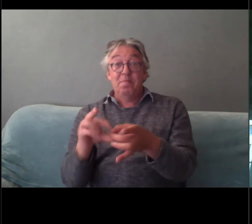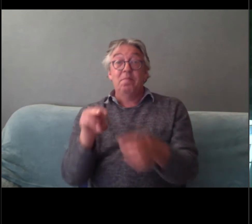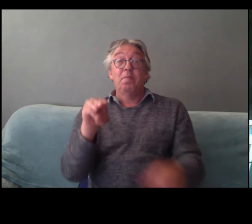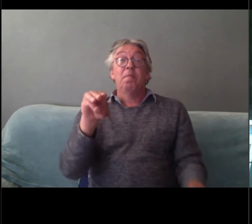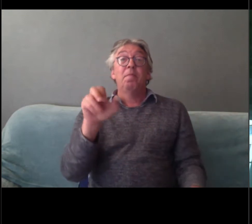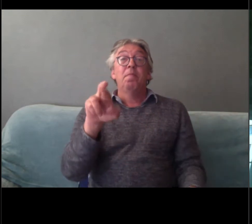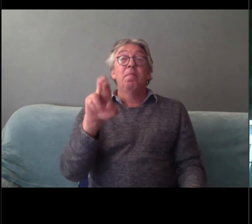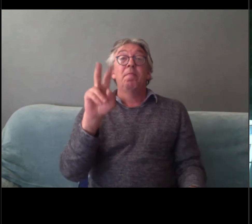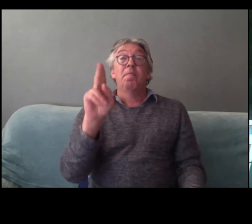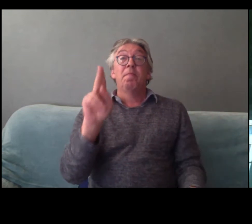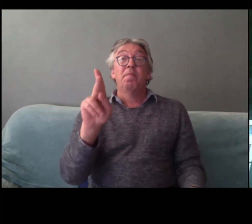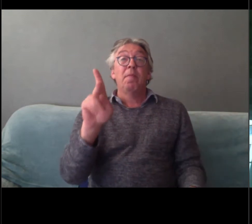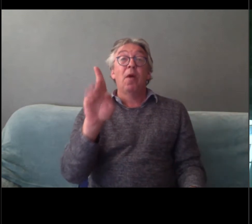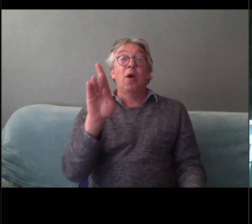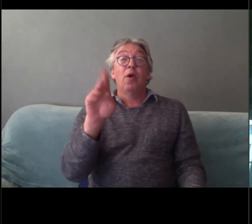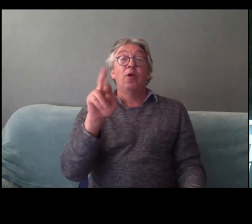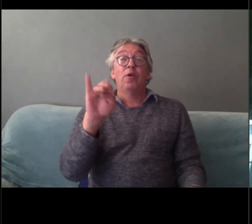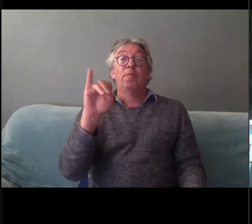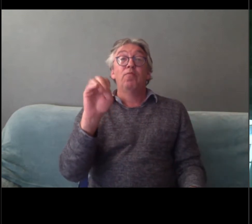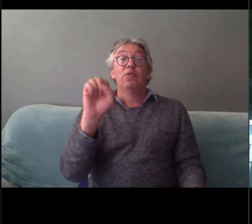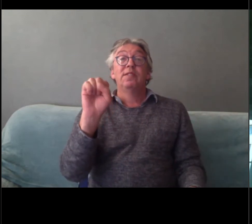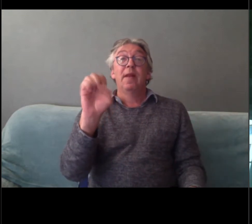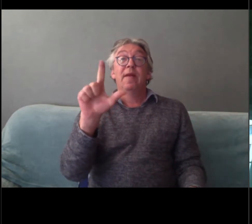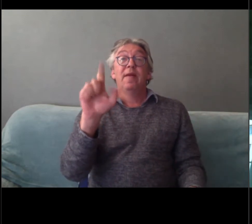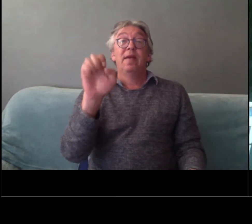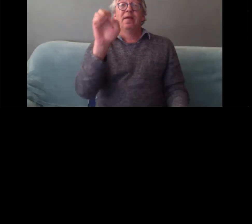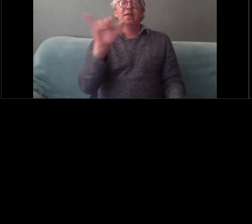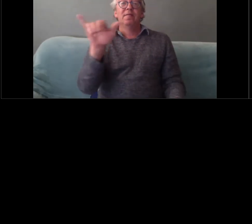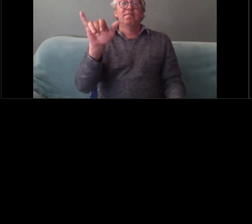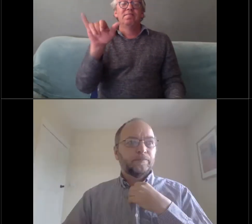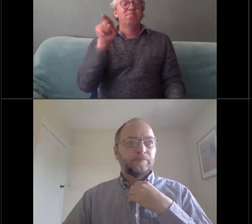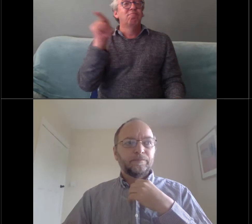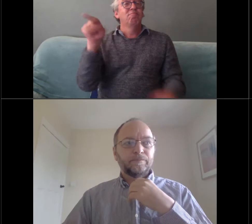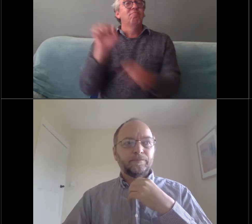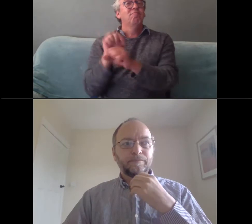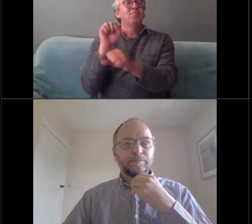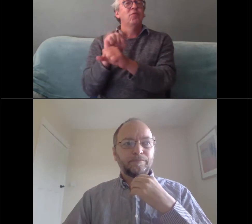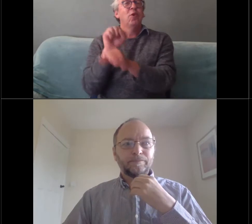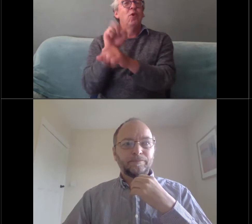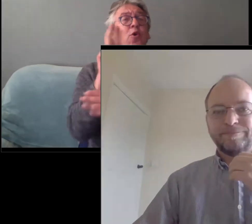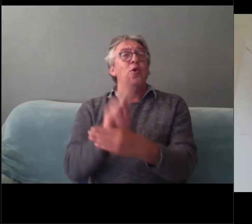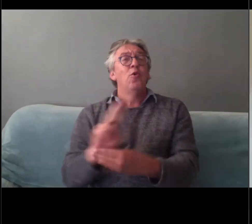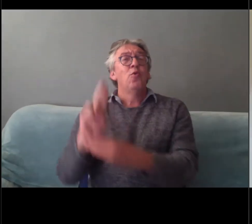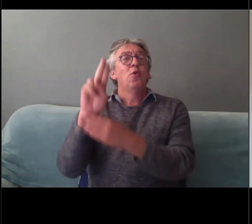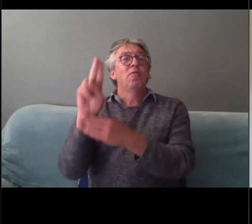Leeds. So without any further ado, I'll give you the floor, Mark. Thank you very much.